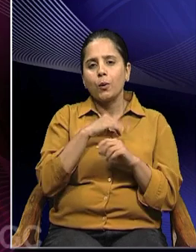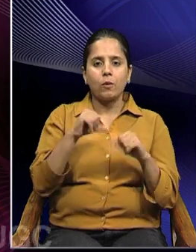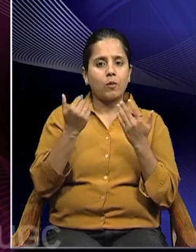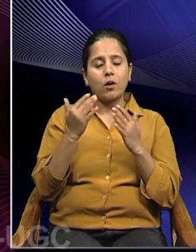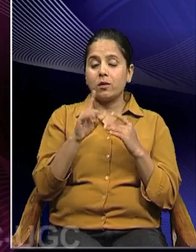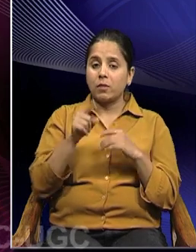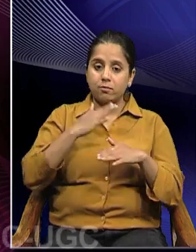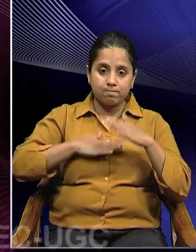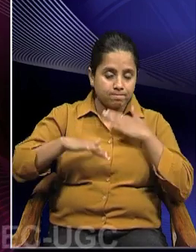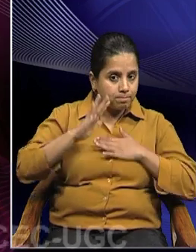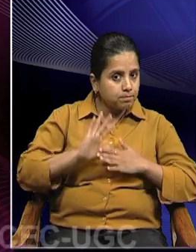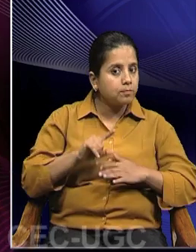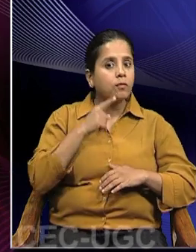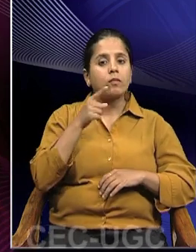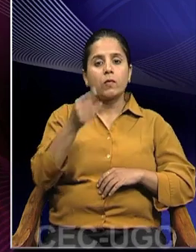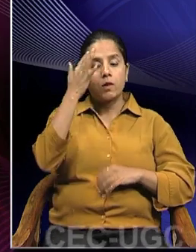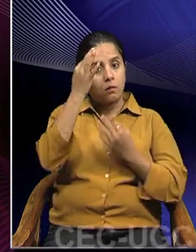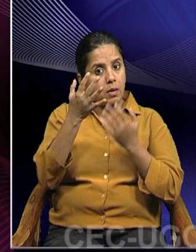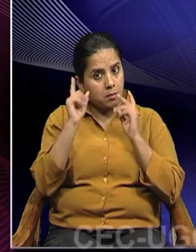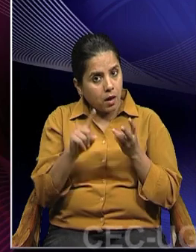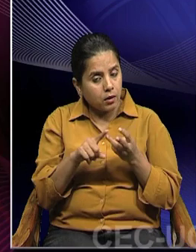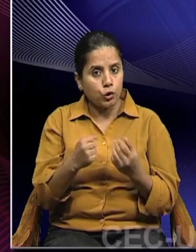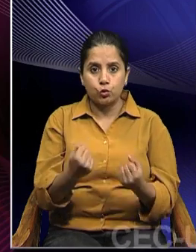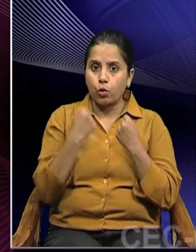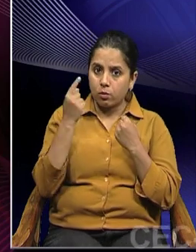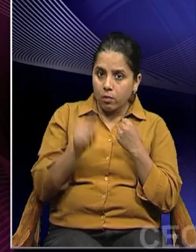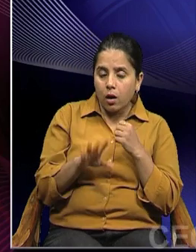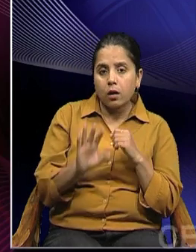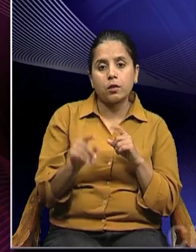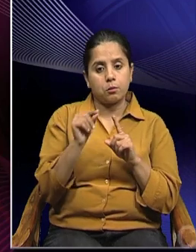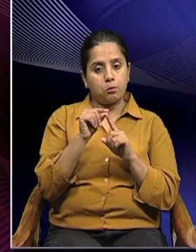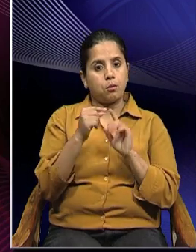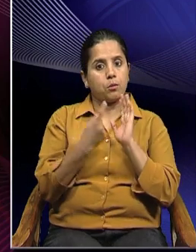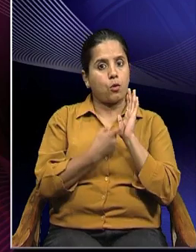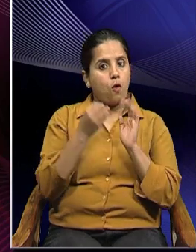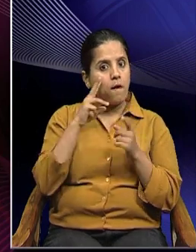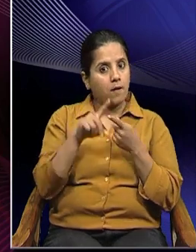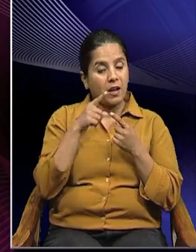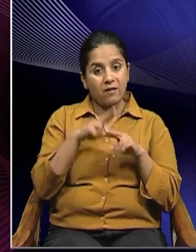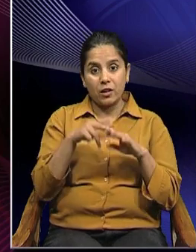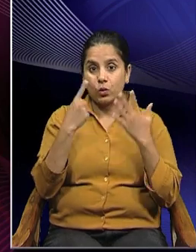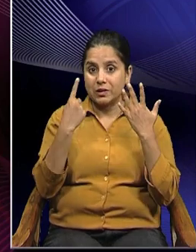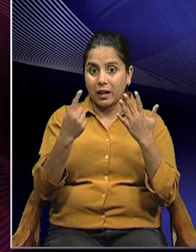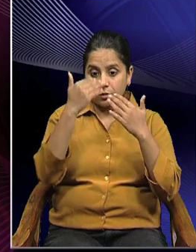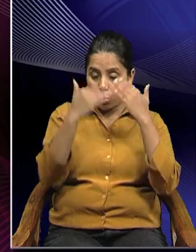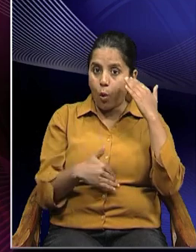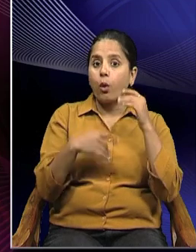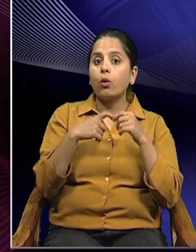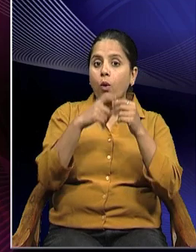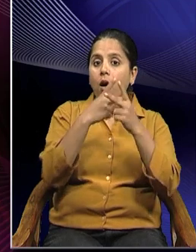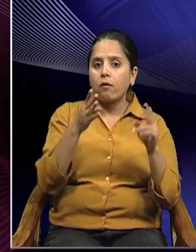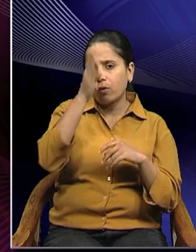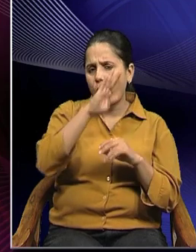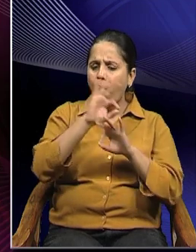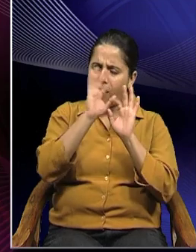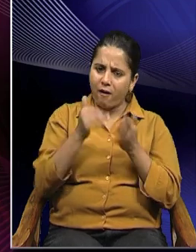should have patience, you should have intellect, you should have strength and prowess. And if you possess these 6 qualities, the Almighty is always